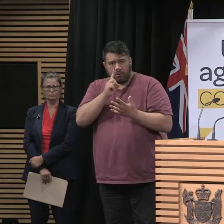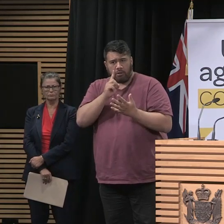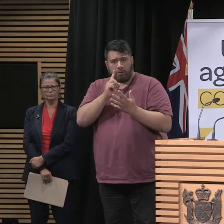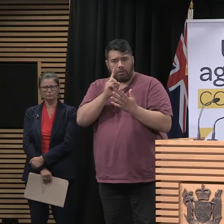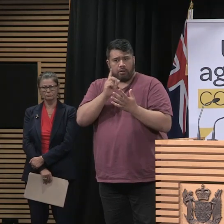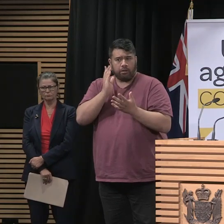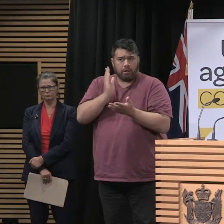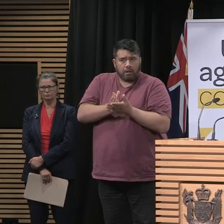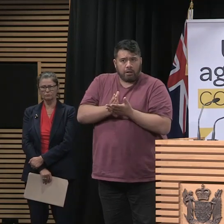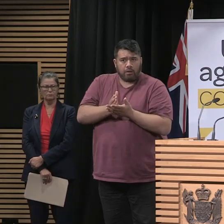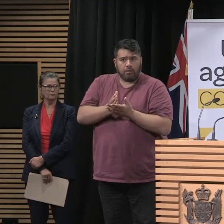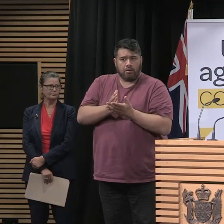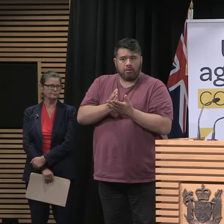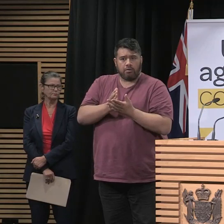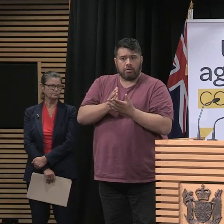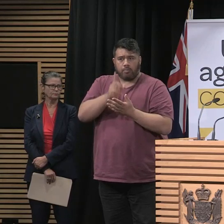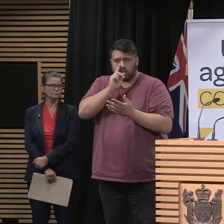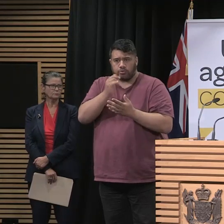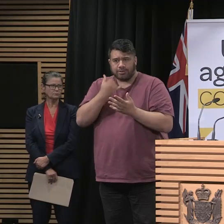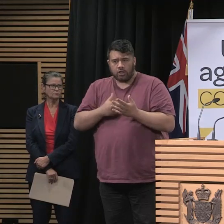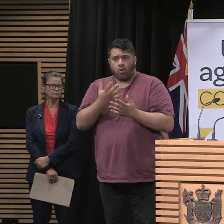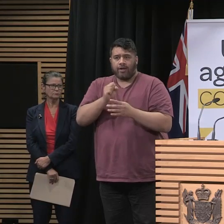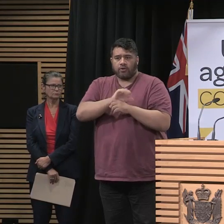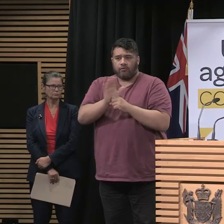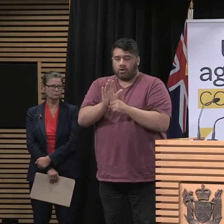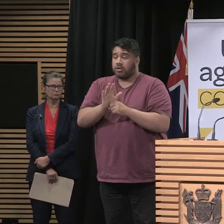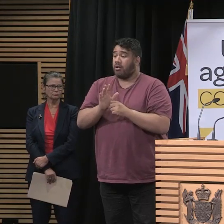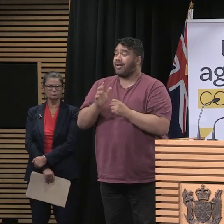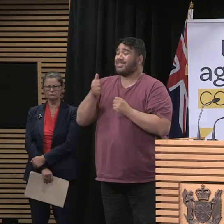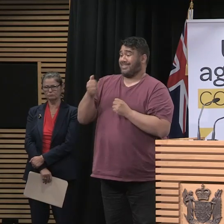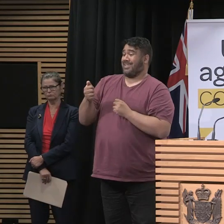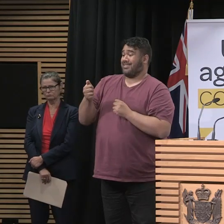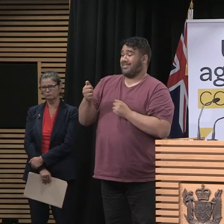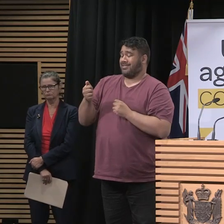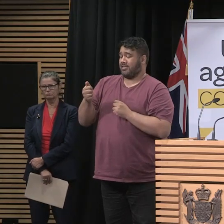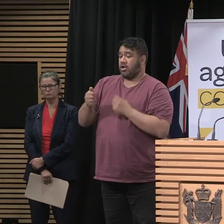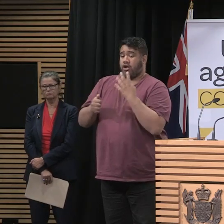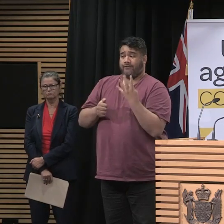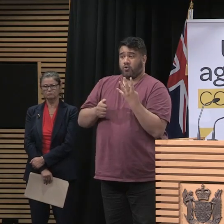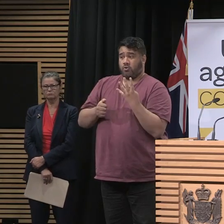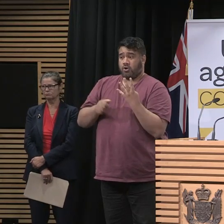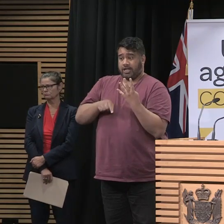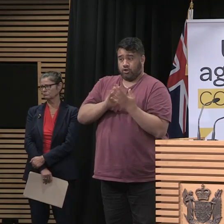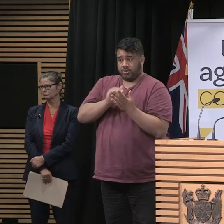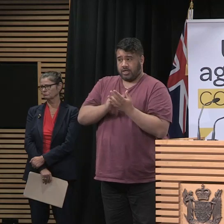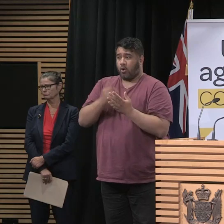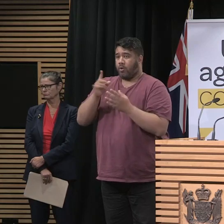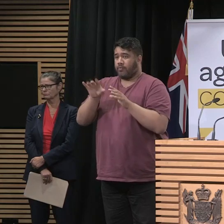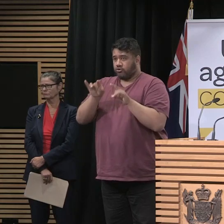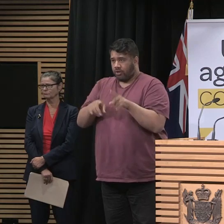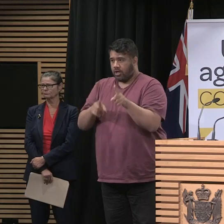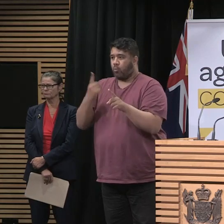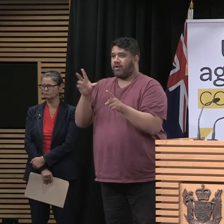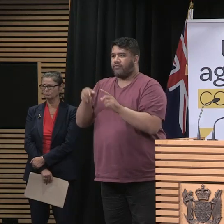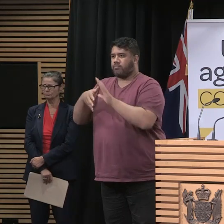conference is now 6, 4 of whom are in New Zealand and 2 from overseas, 1 in Uruguay and 1 in Australia. Can you just clarify if